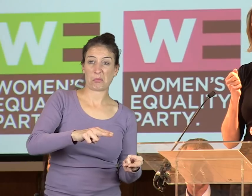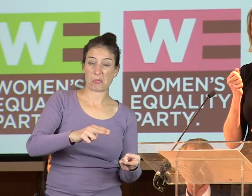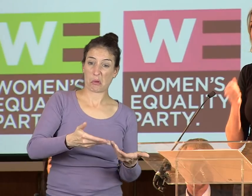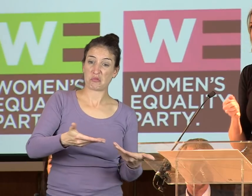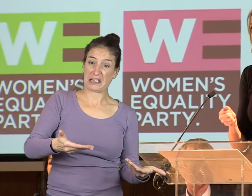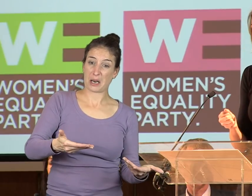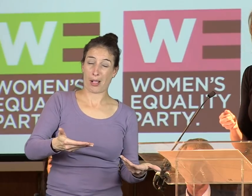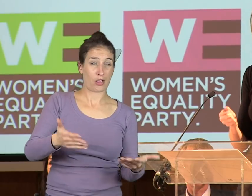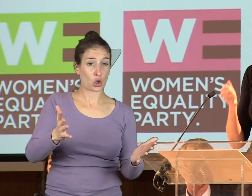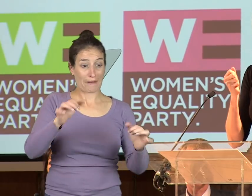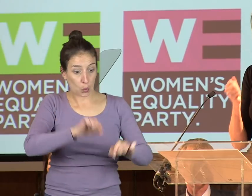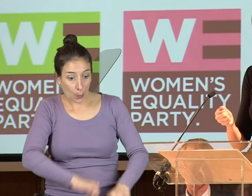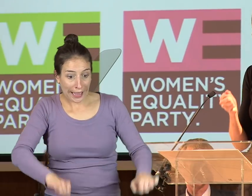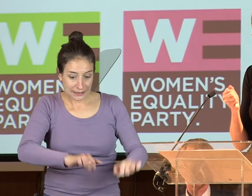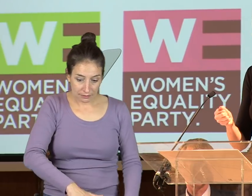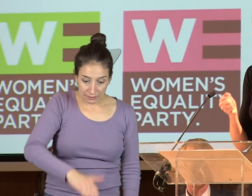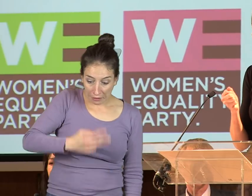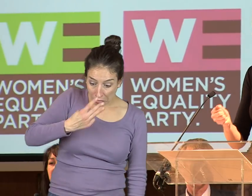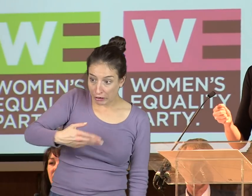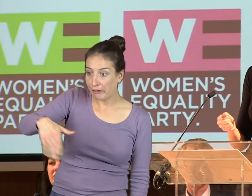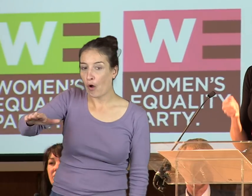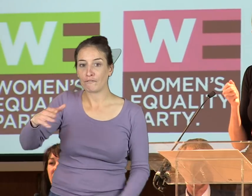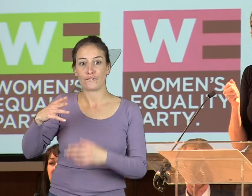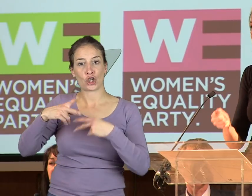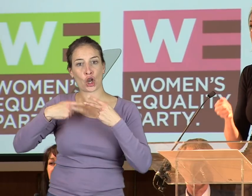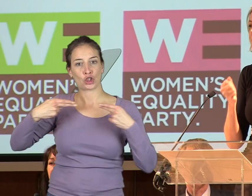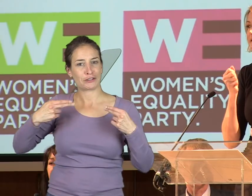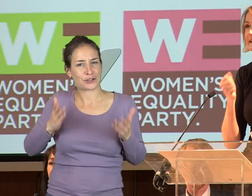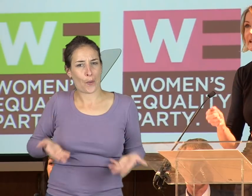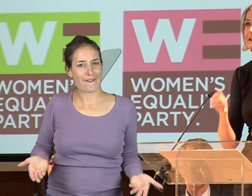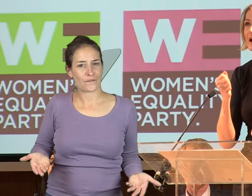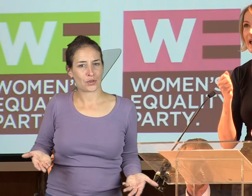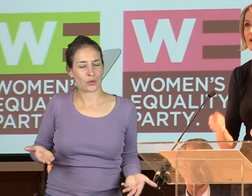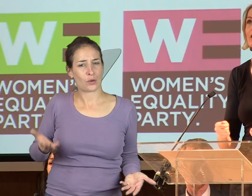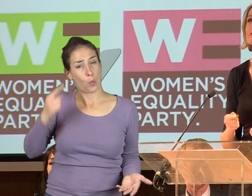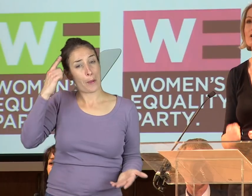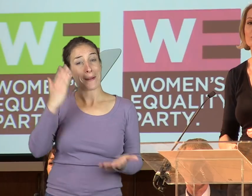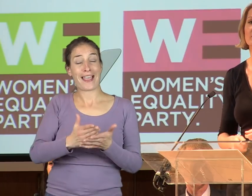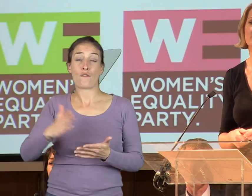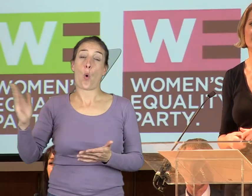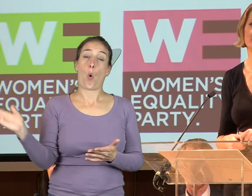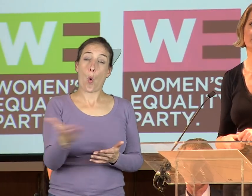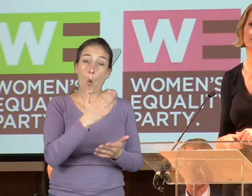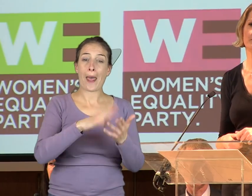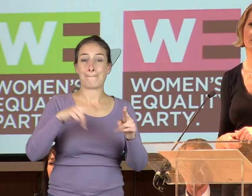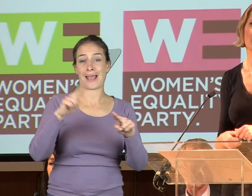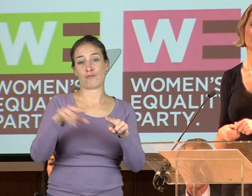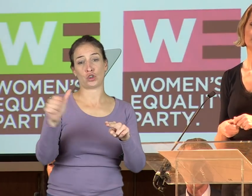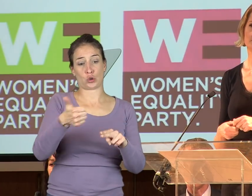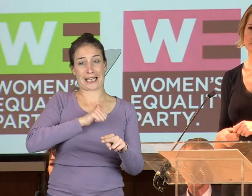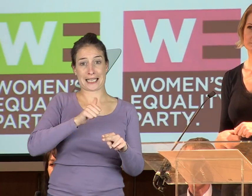available for all children from the end of paid parental leave, and we believe this is a key area for government investment.